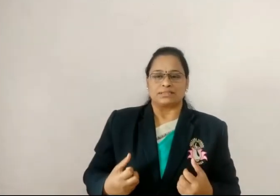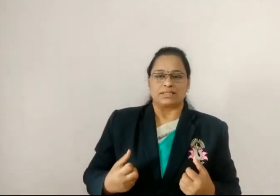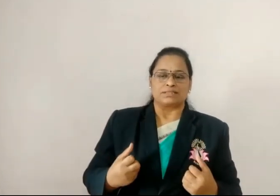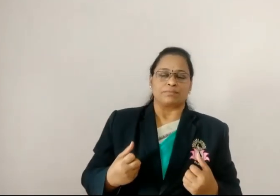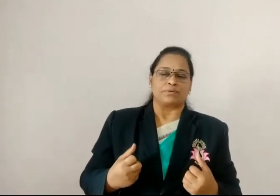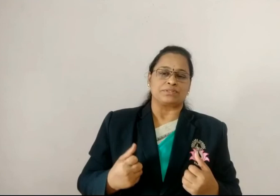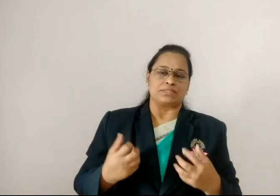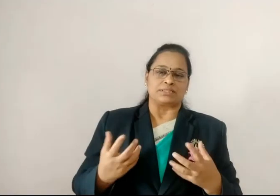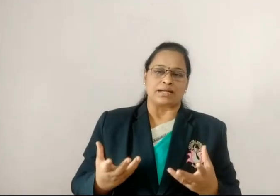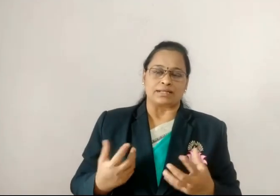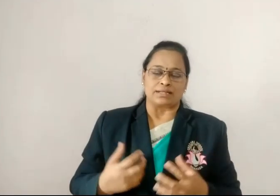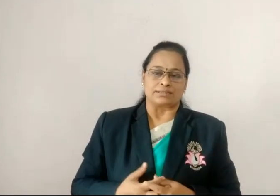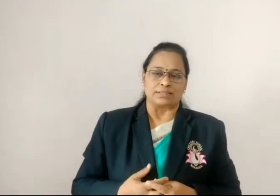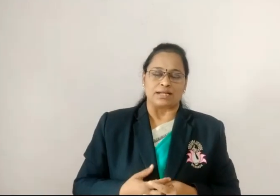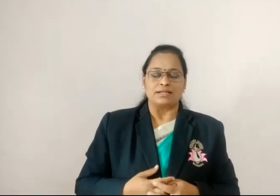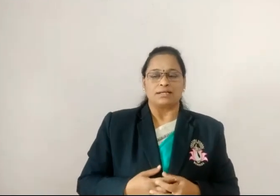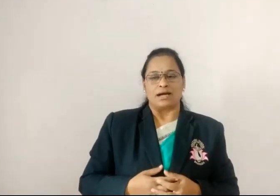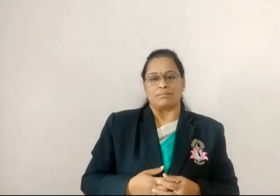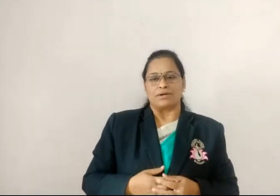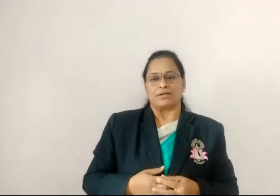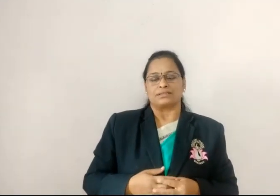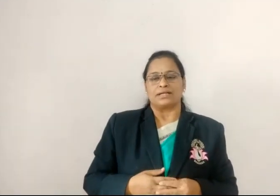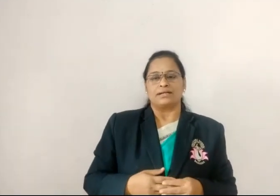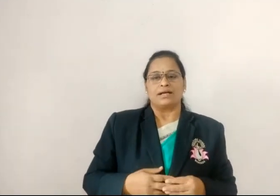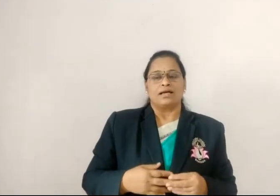cells produces lactic acid and carbon dioxide